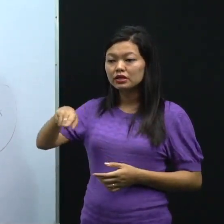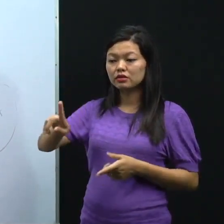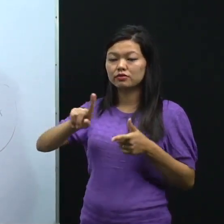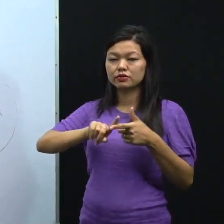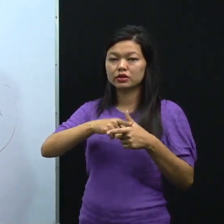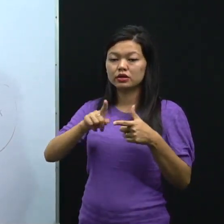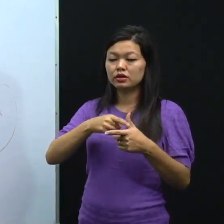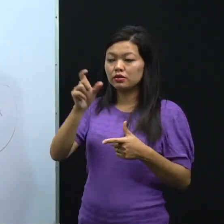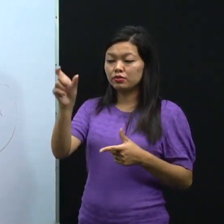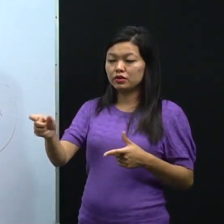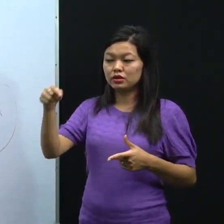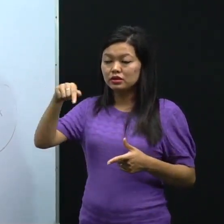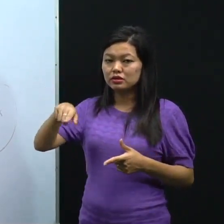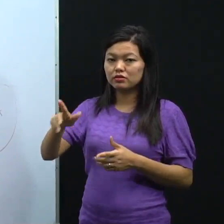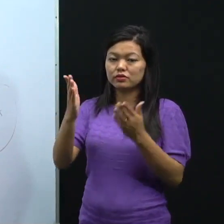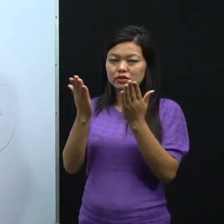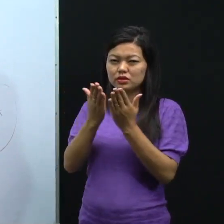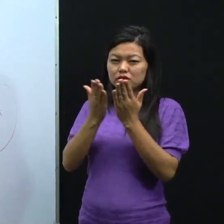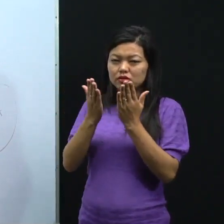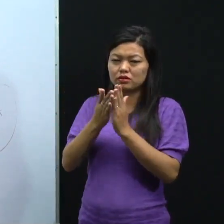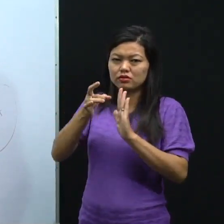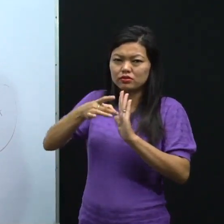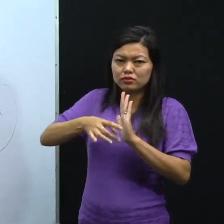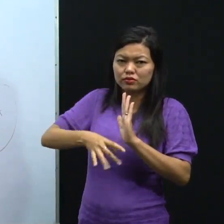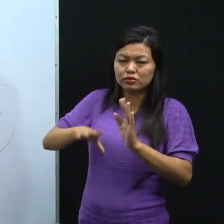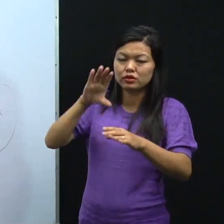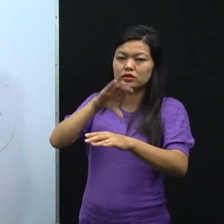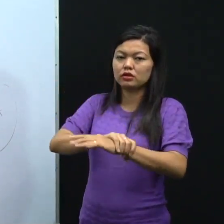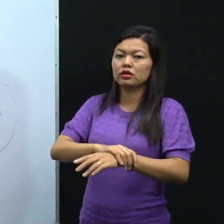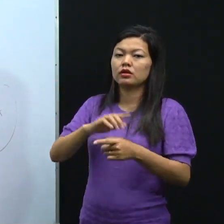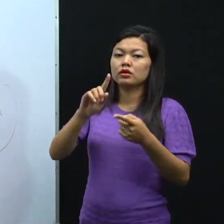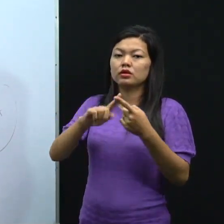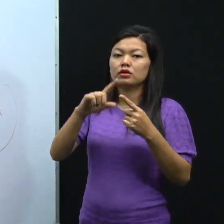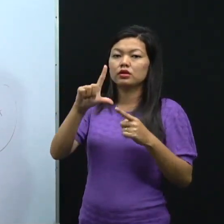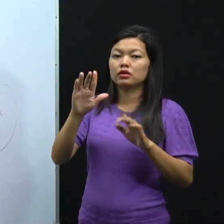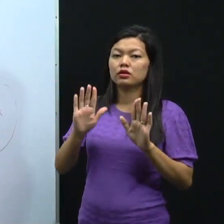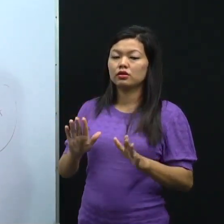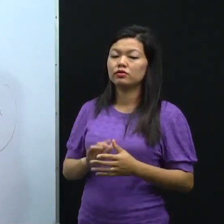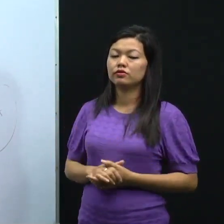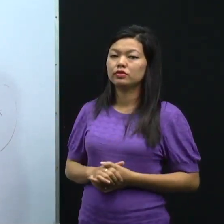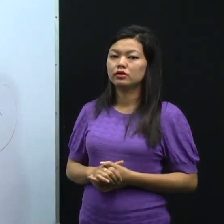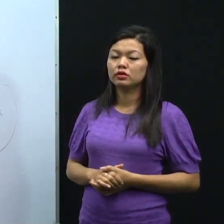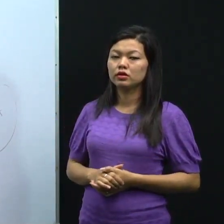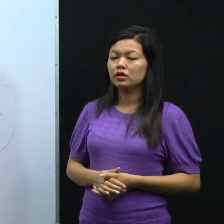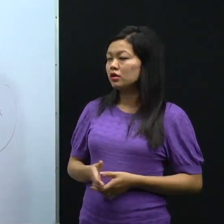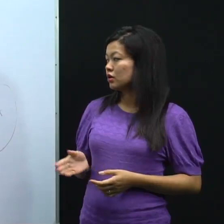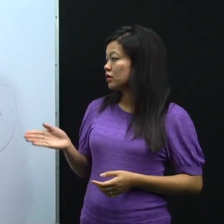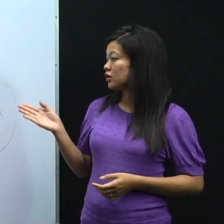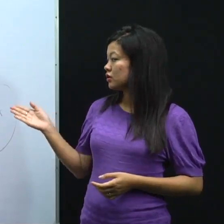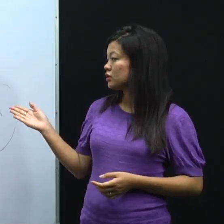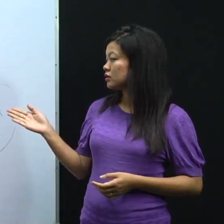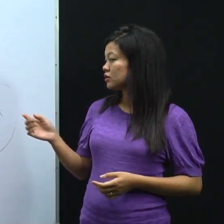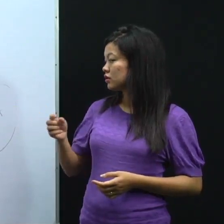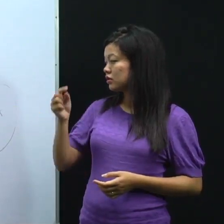word is known till today. Clear? So now these electrons, now according to him, will